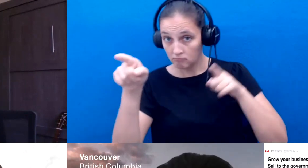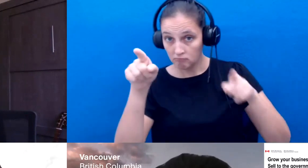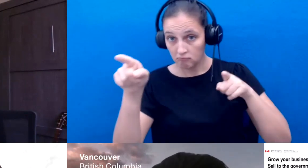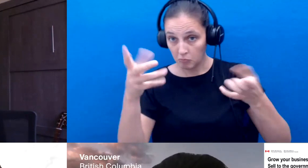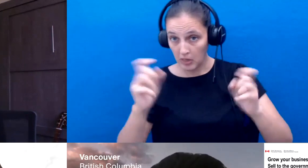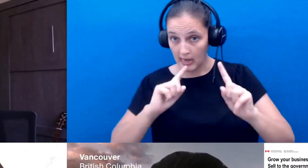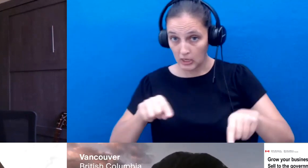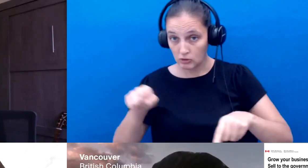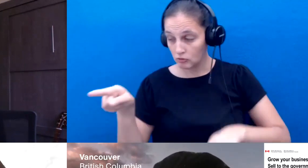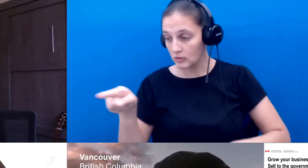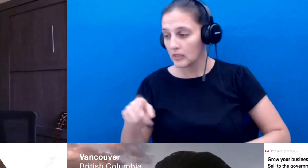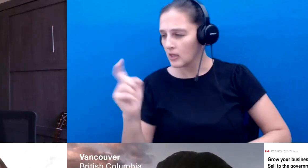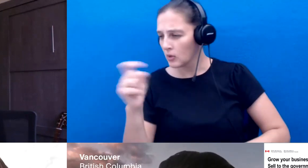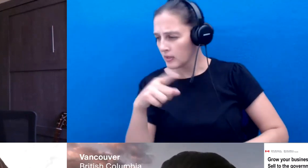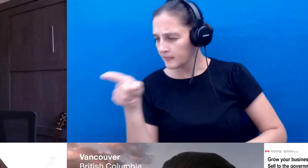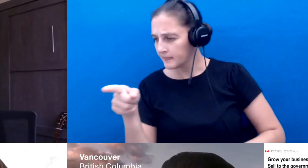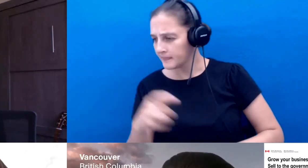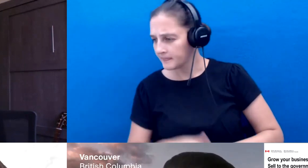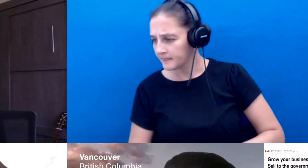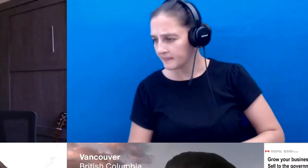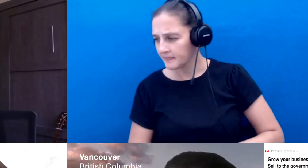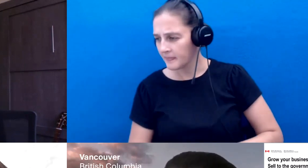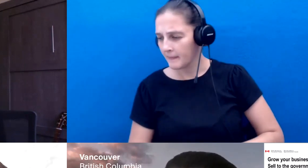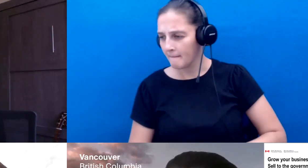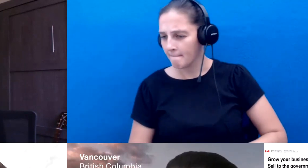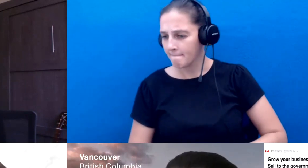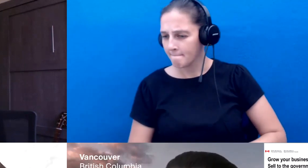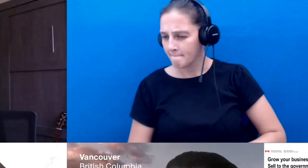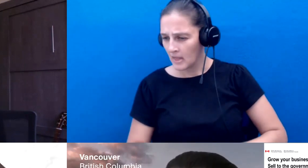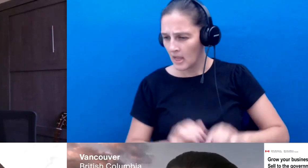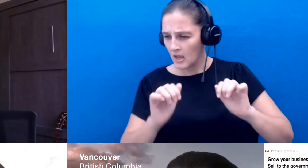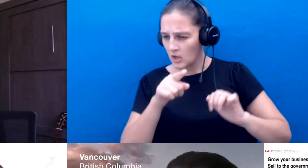to. But the question is, can you